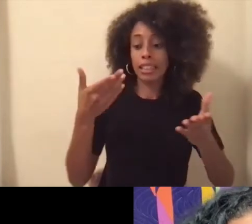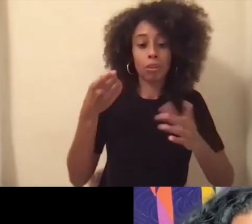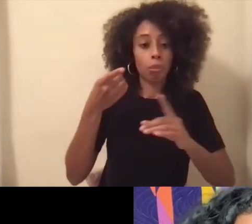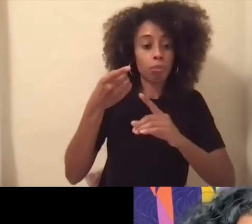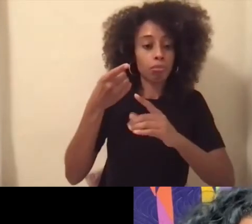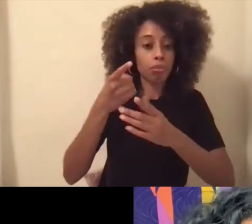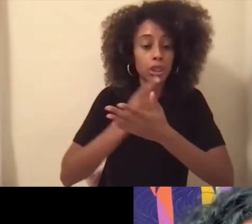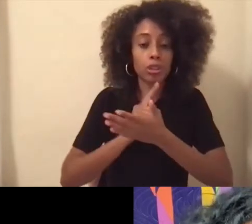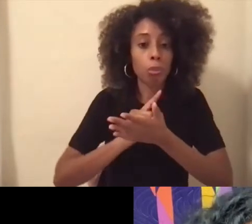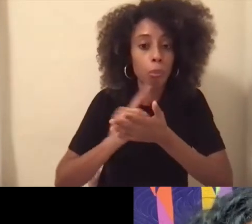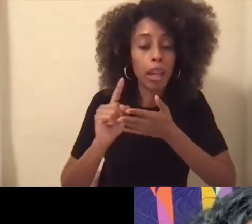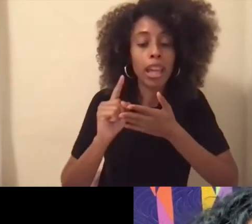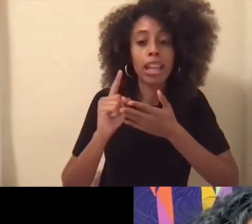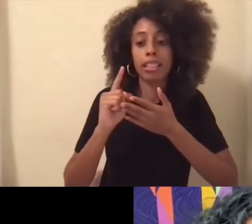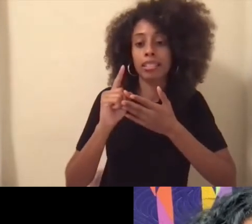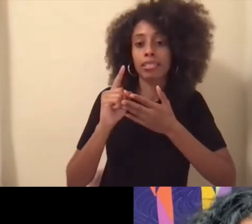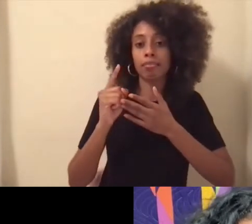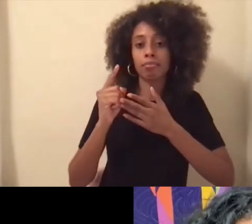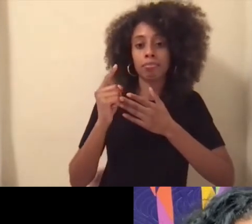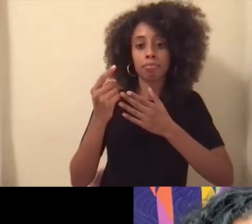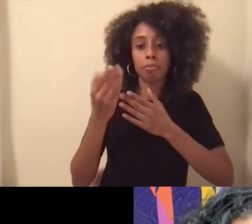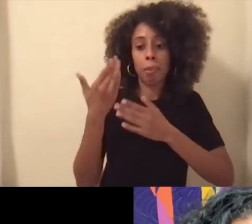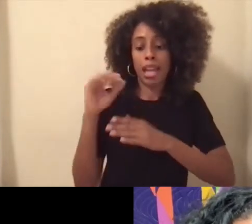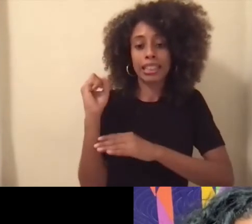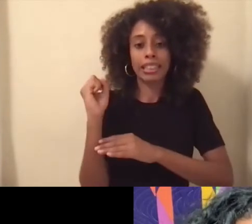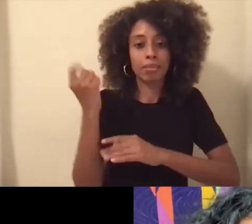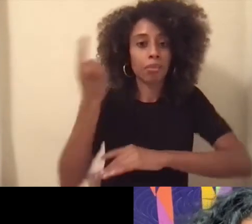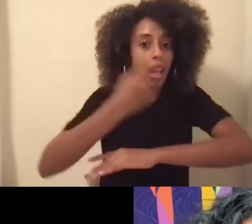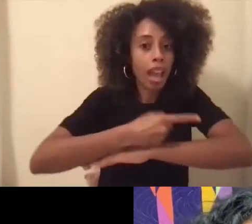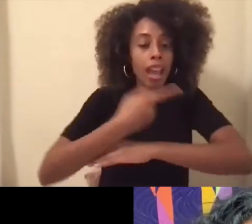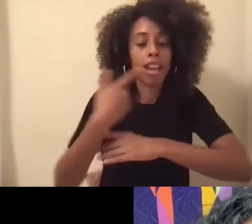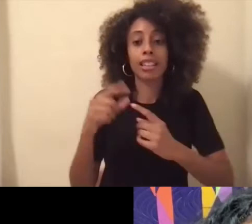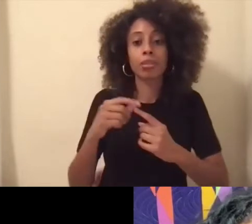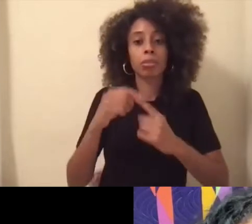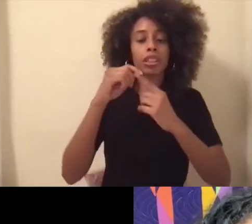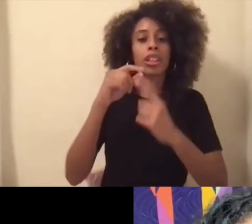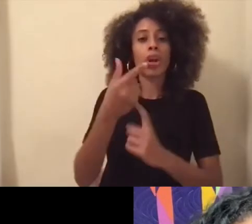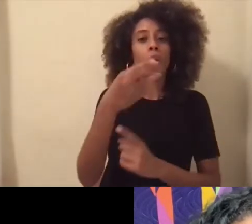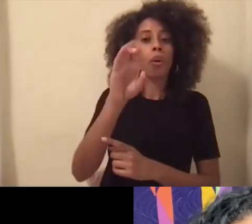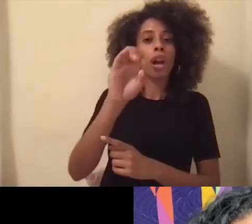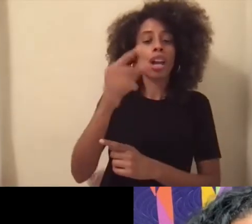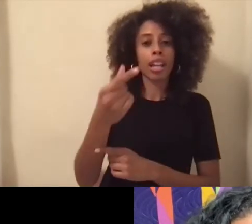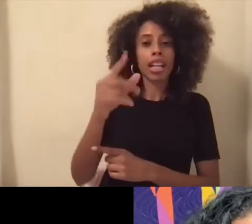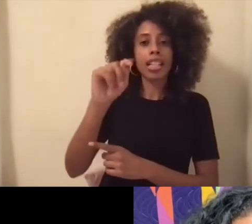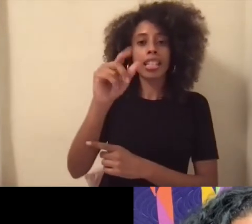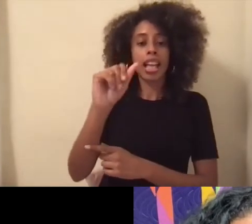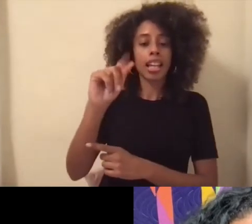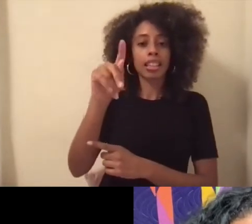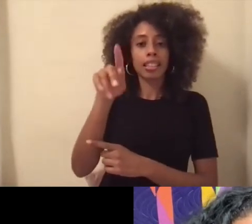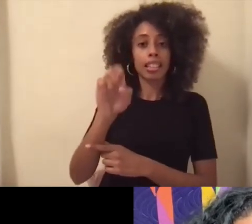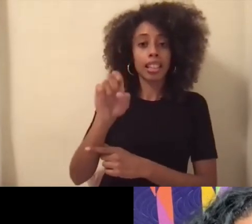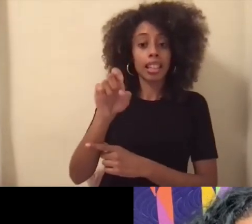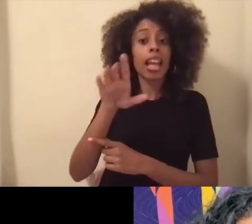days, specifically Greg Tate and his family, and of course,